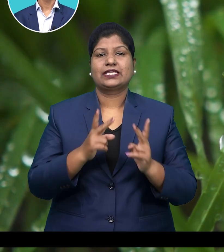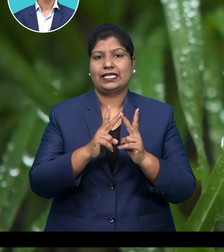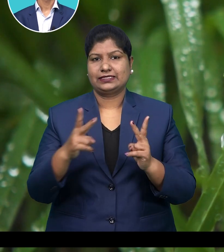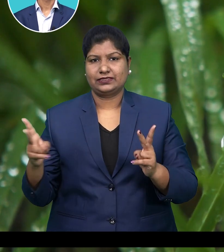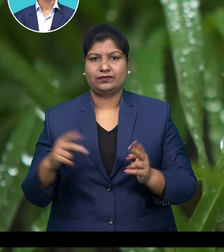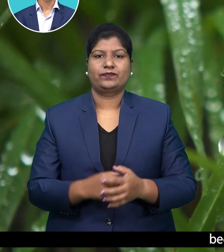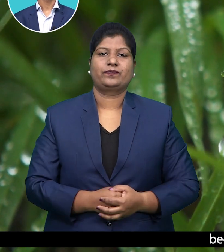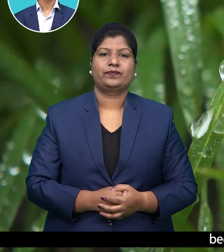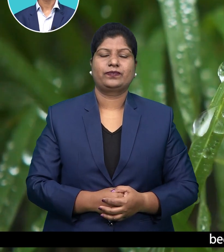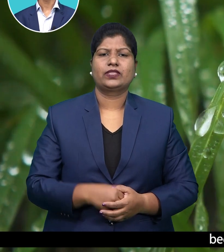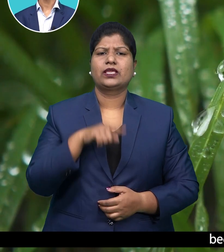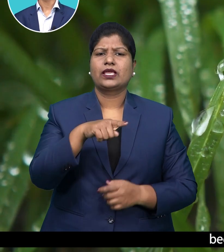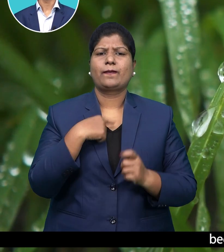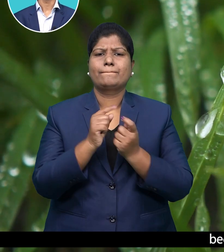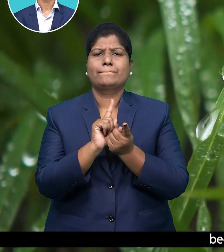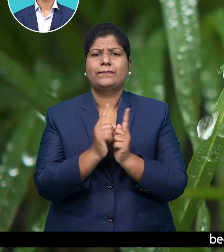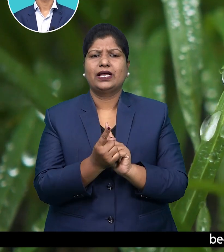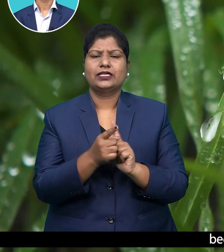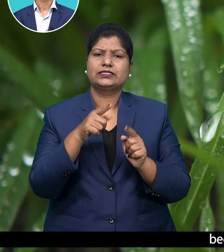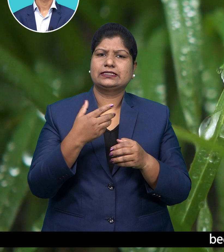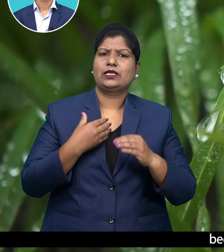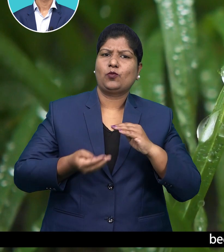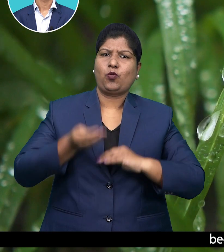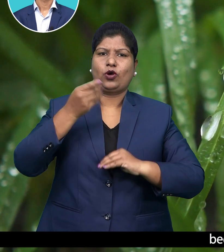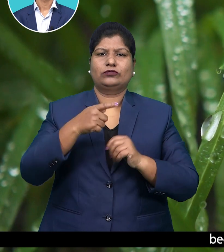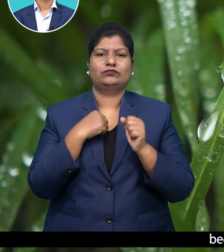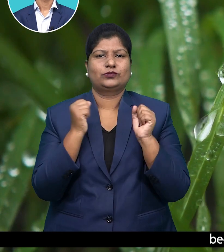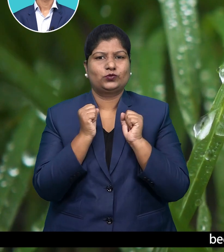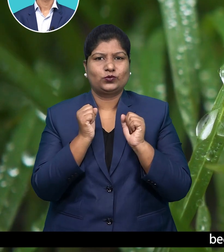etc. become still colder.